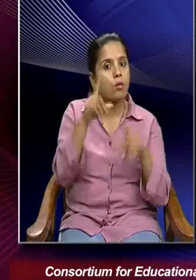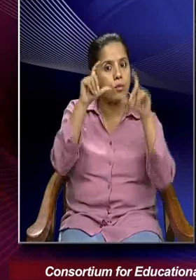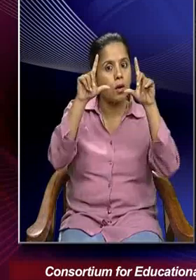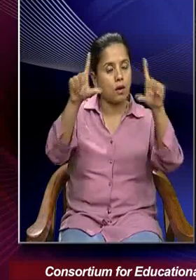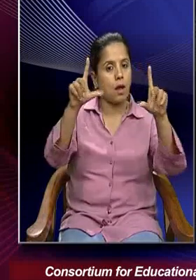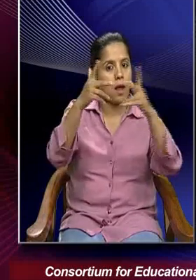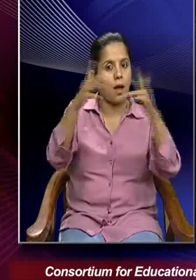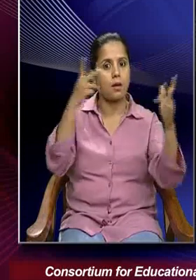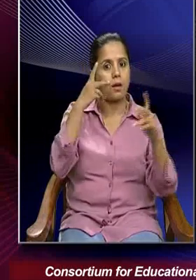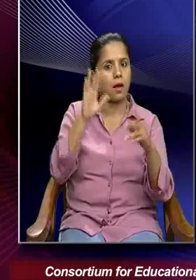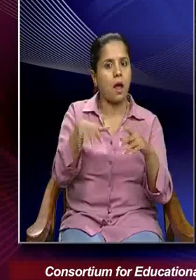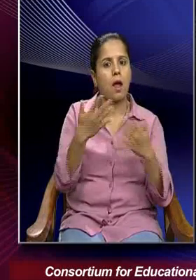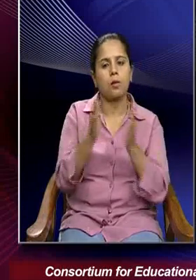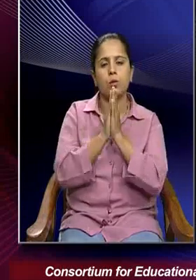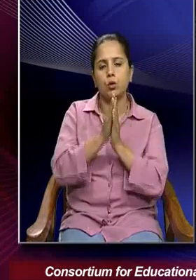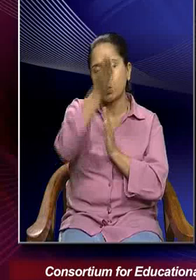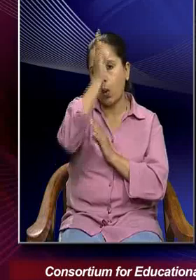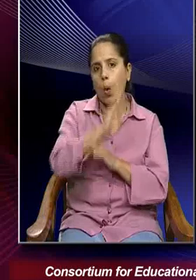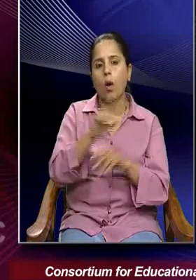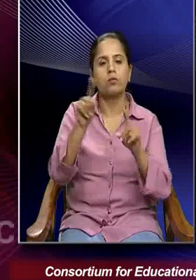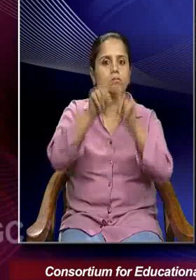deity. It could be any of these.